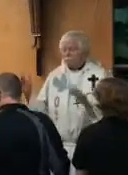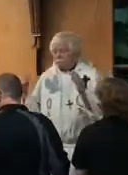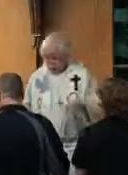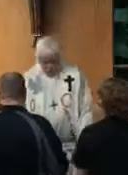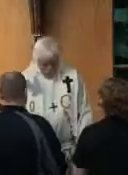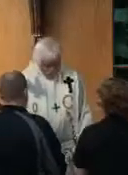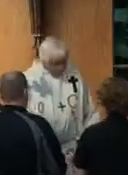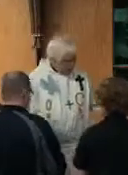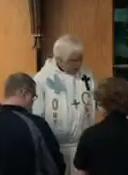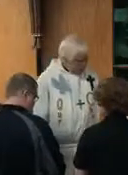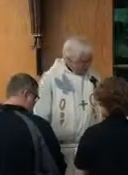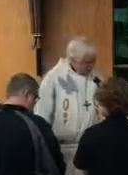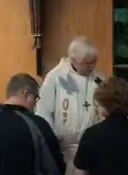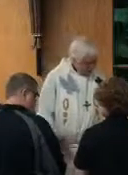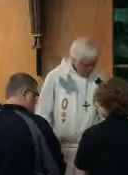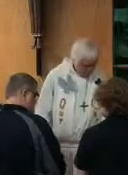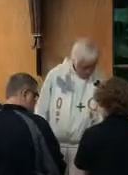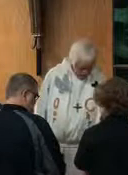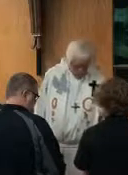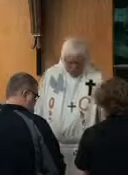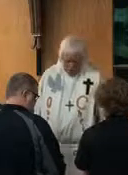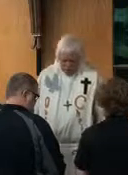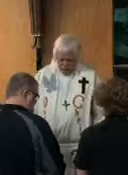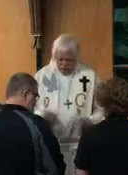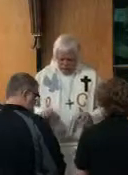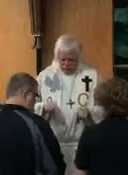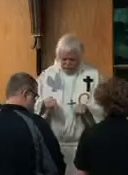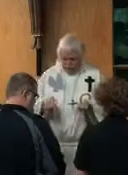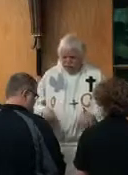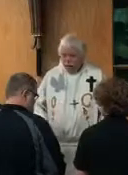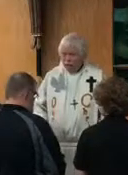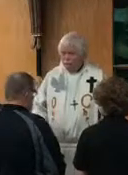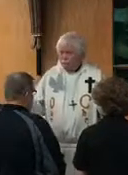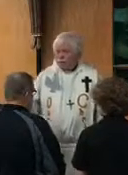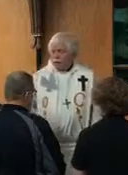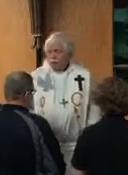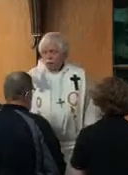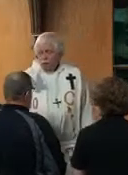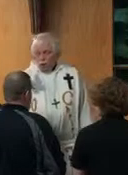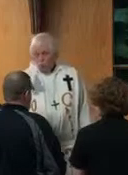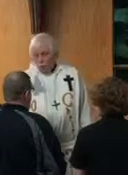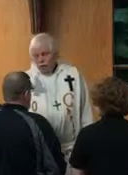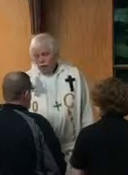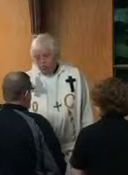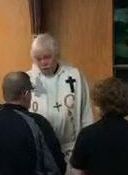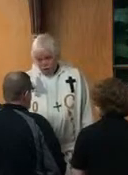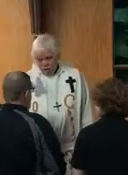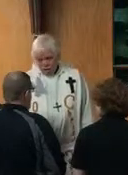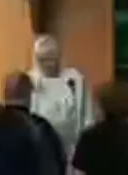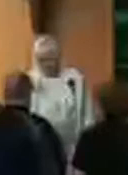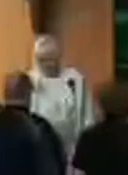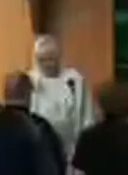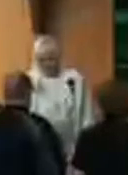moved. When this is, it can slide pretty easy. It's got keys in there. When he lives